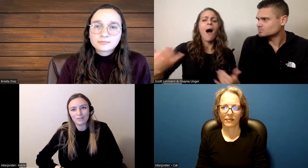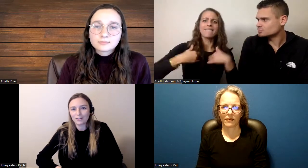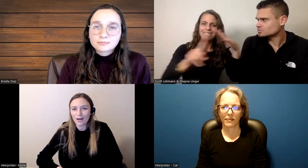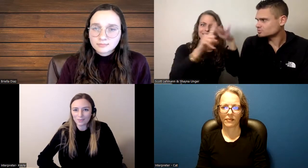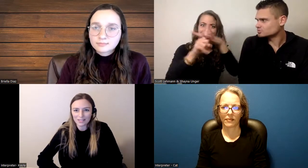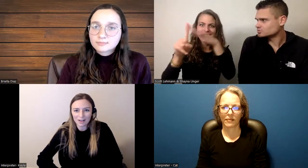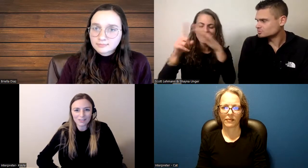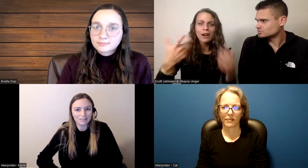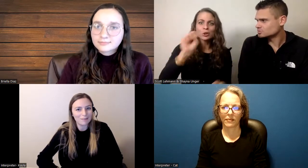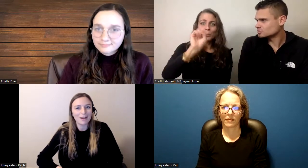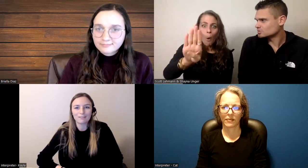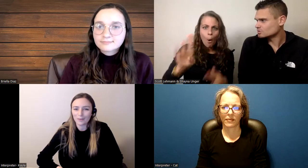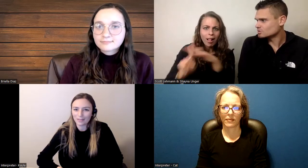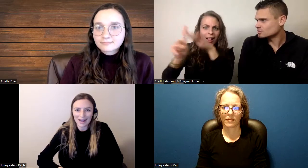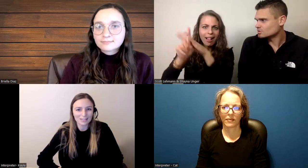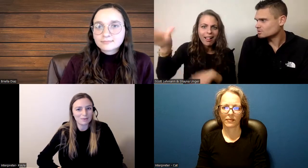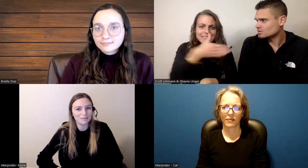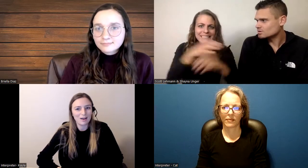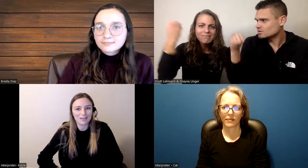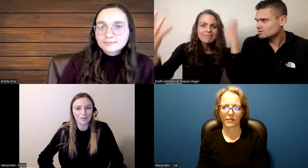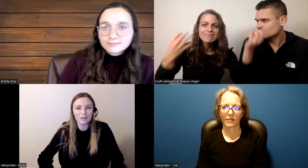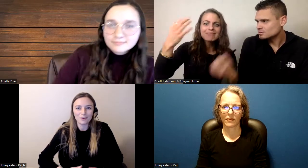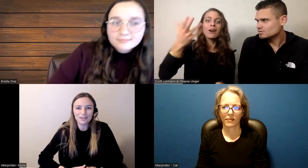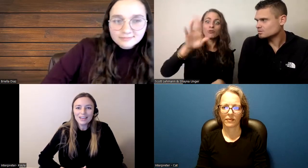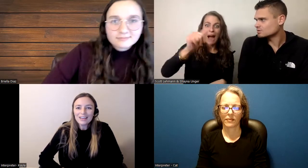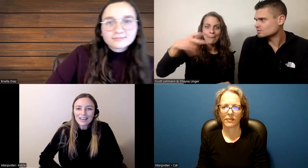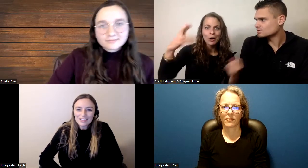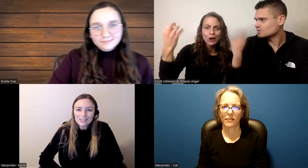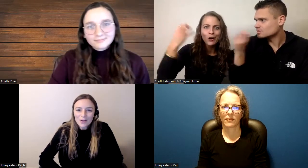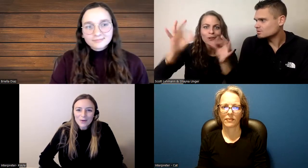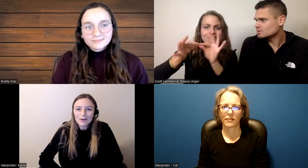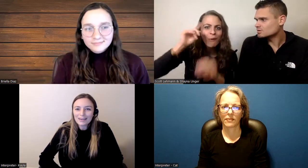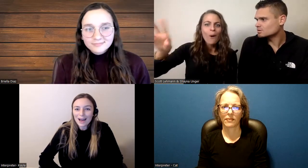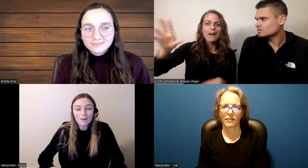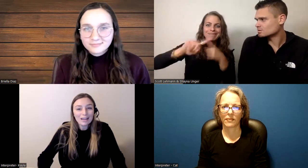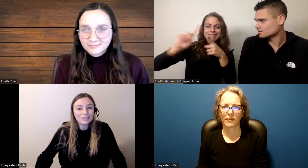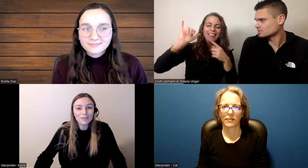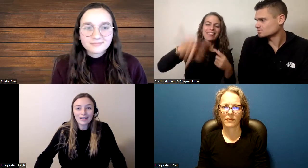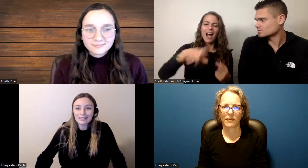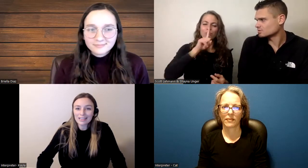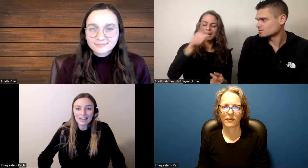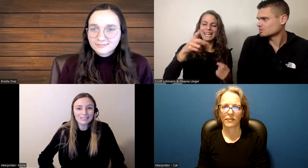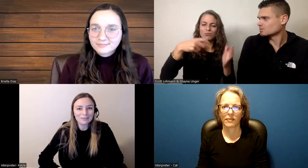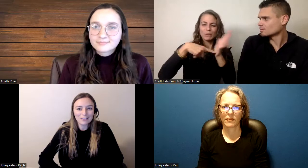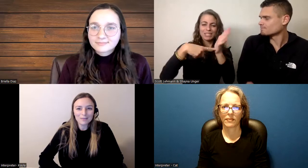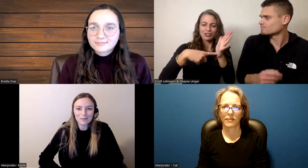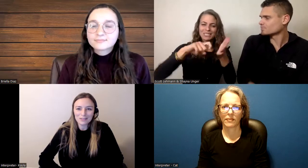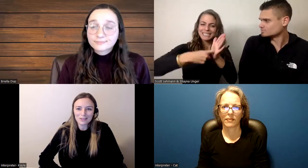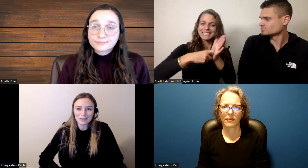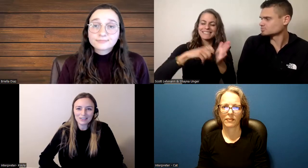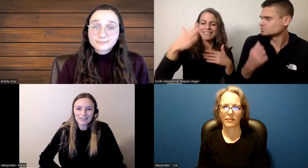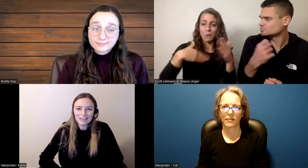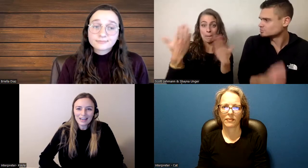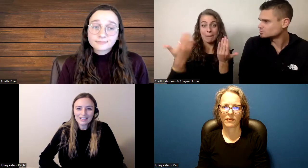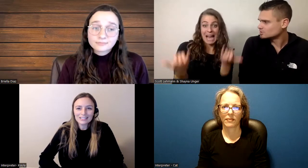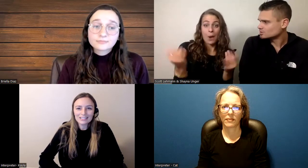to figure it out themselves and write back and forth and ask other people. And so now it's already signed and ready for people to